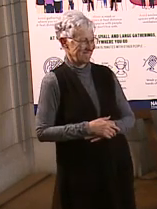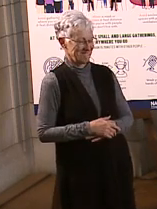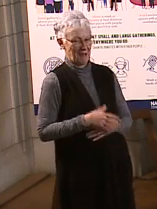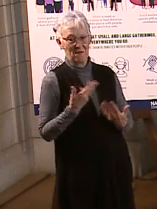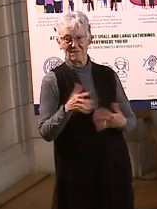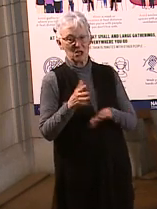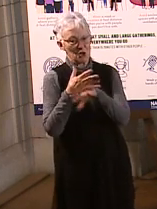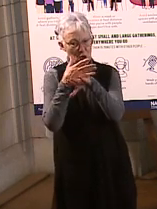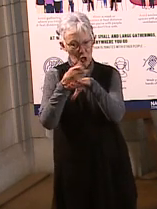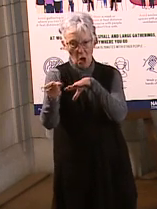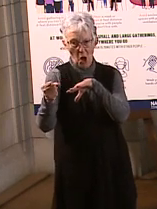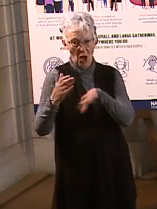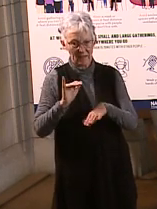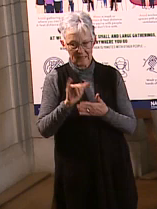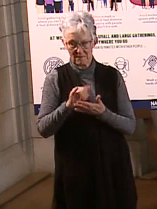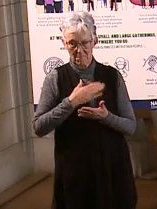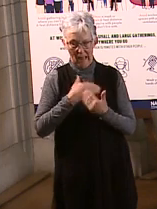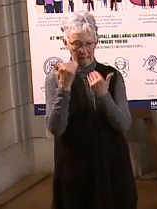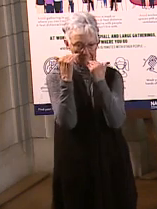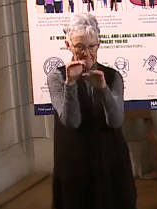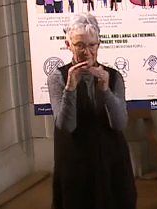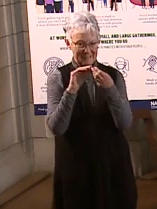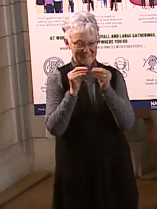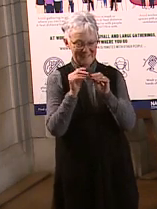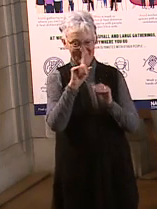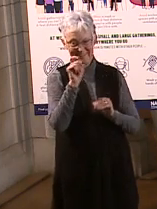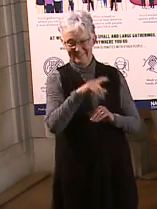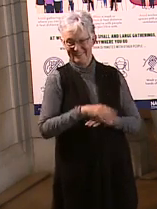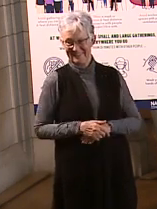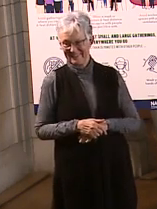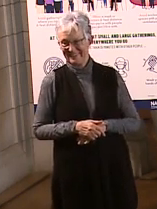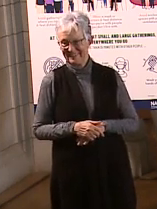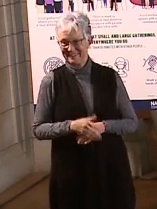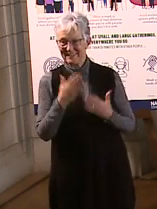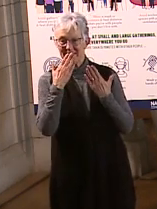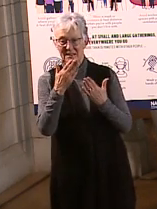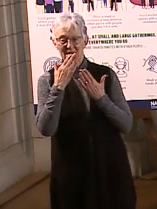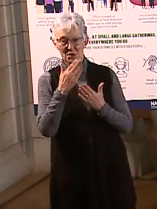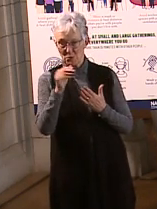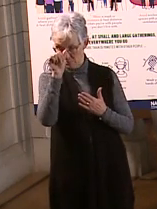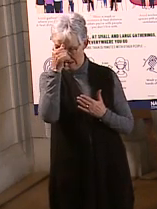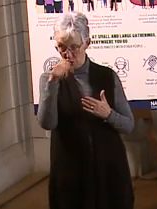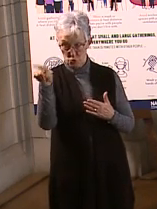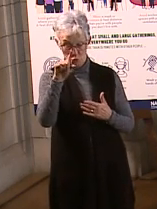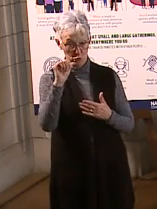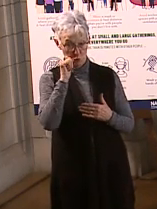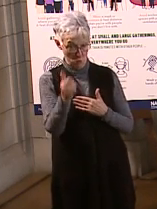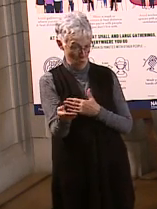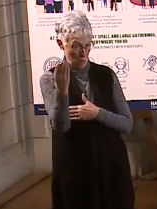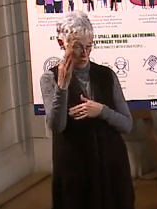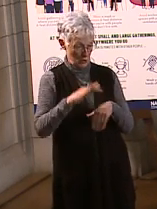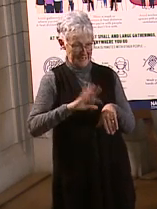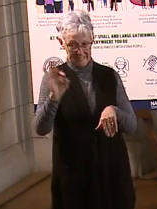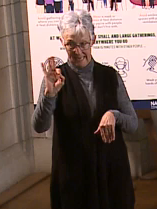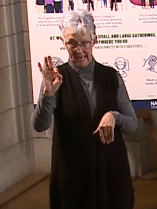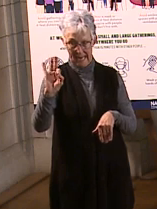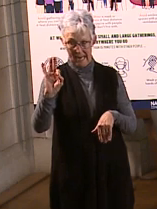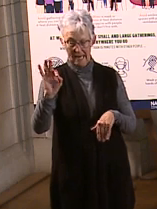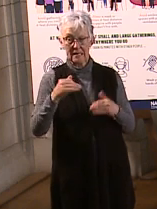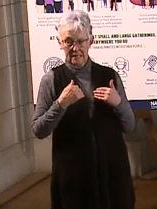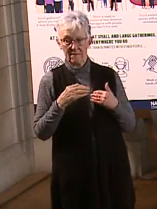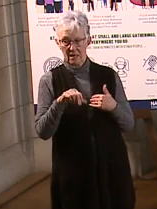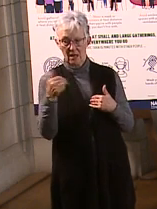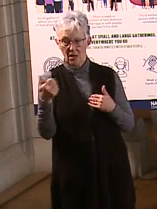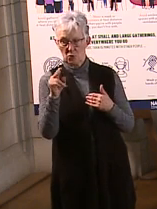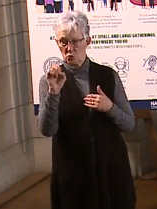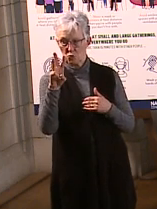Andrew used his limit up. All right, folks, well, again, thank you very much. Again, just a reminder, tomorrow at 9 a.m., we will have another press briefing to